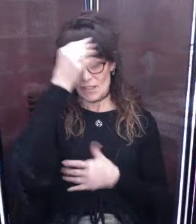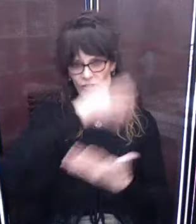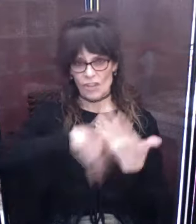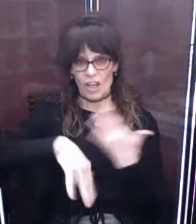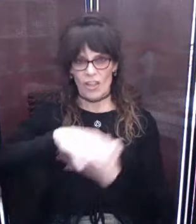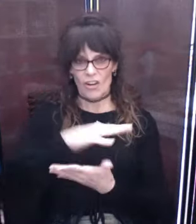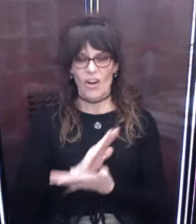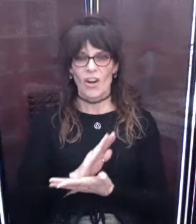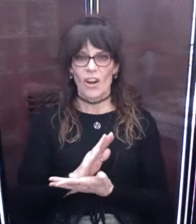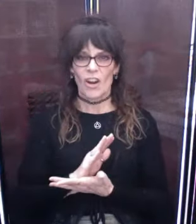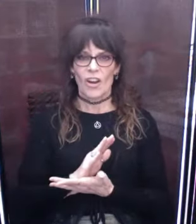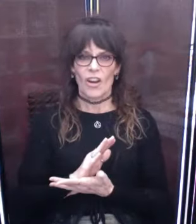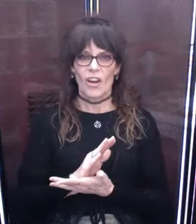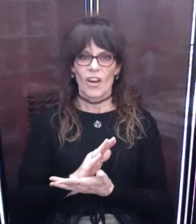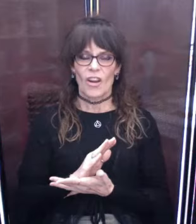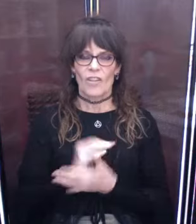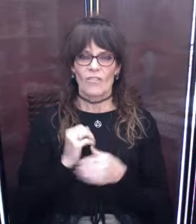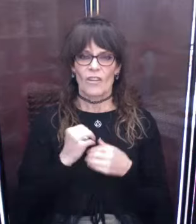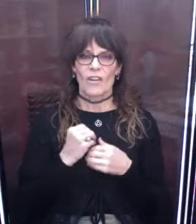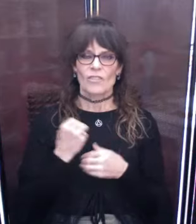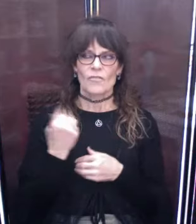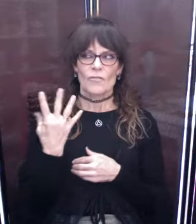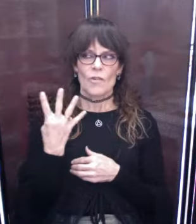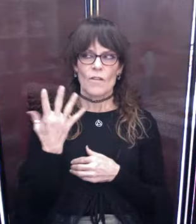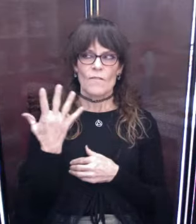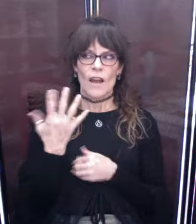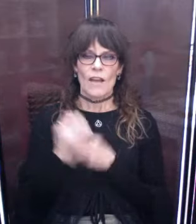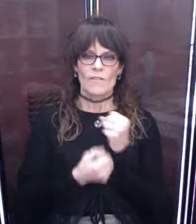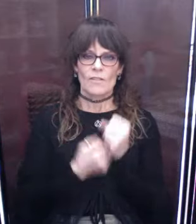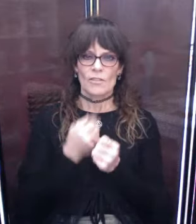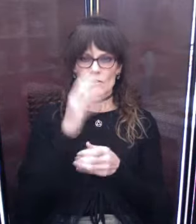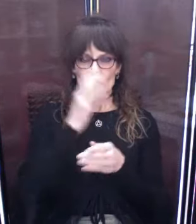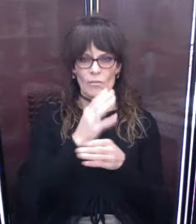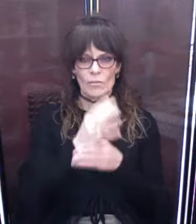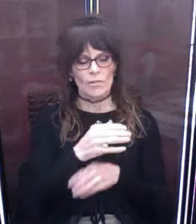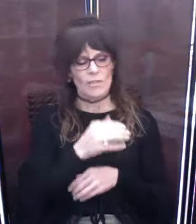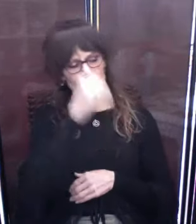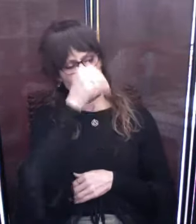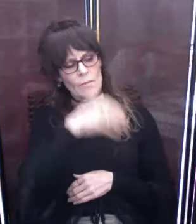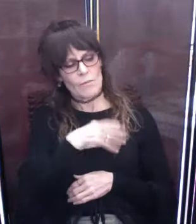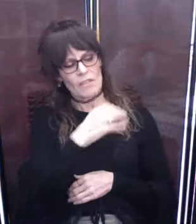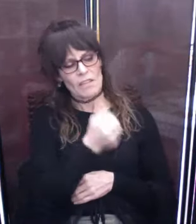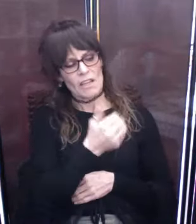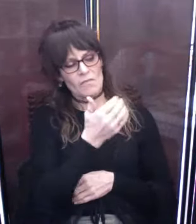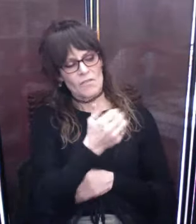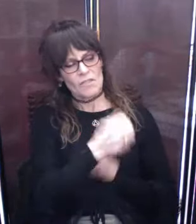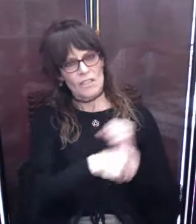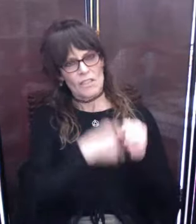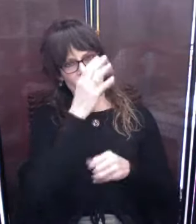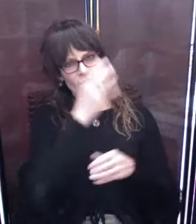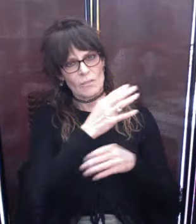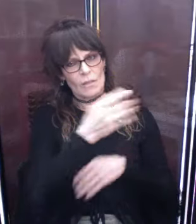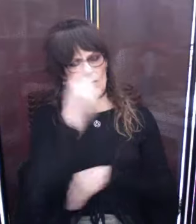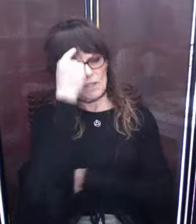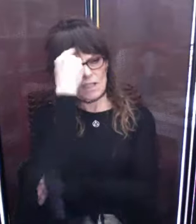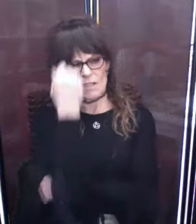And I was like 4 or 5 years sober and I was listening to guys with 10, 15, 20 years of sobriety. And I was thinking to myself, oh my God, is this it?